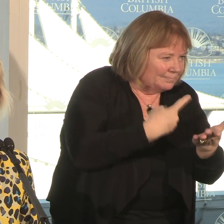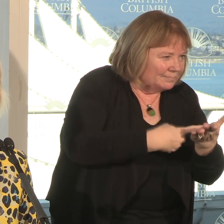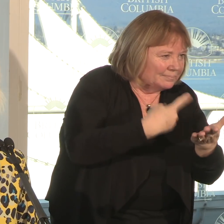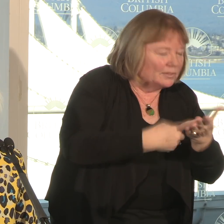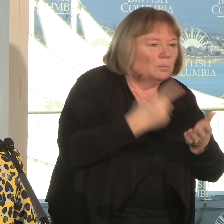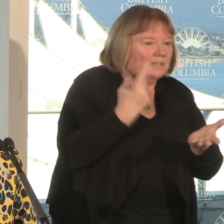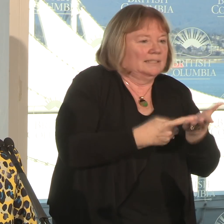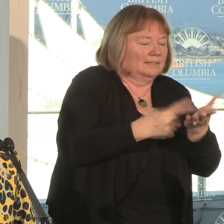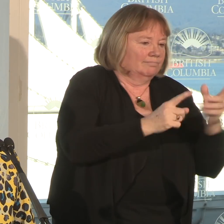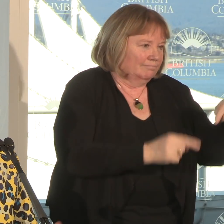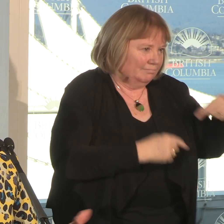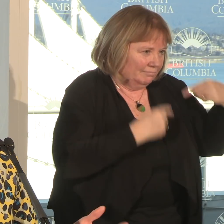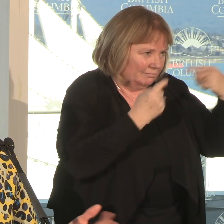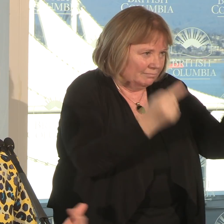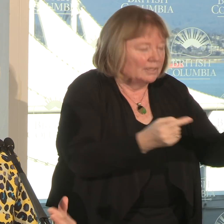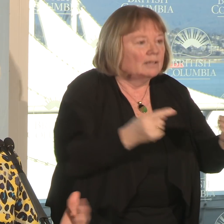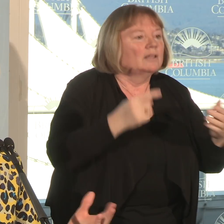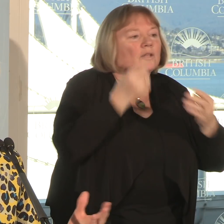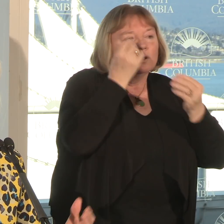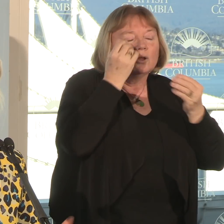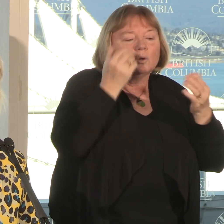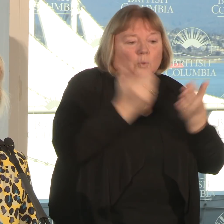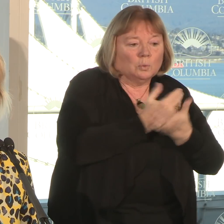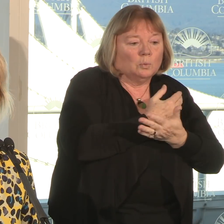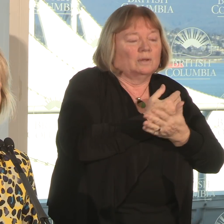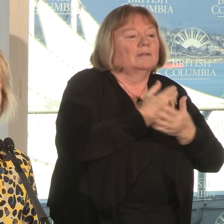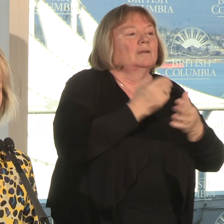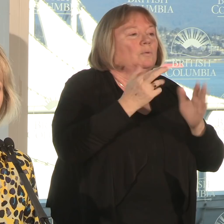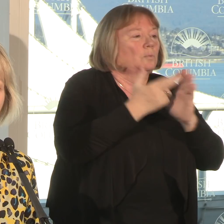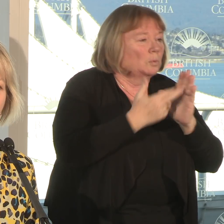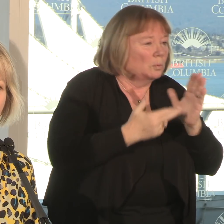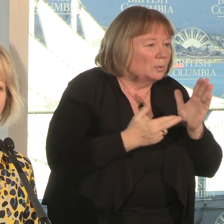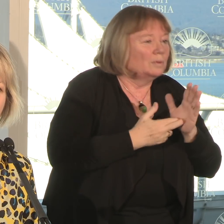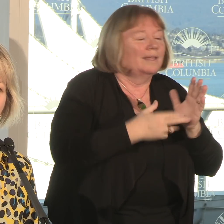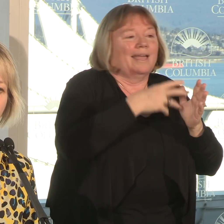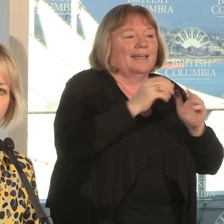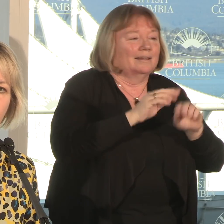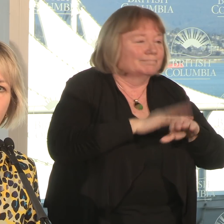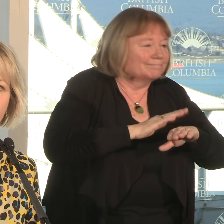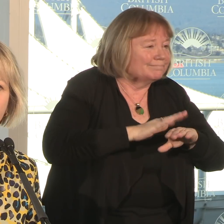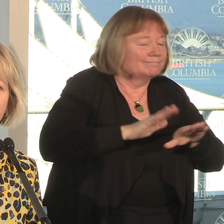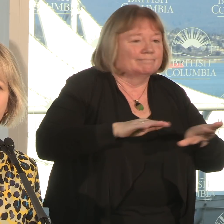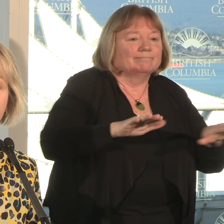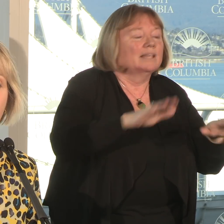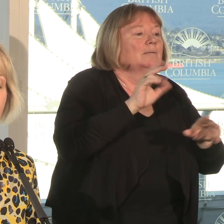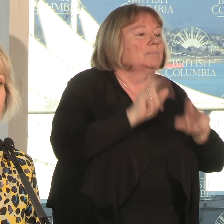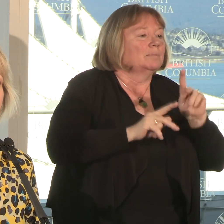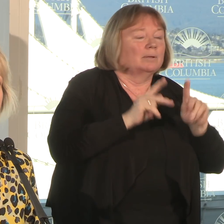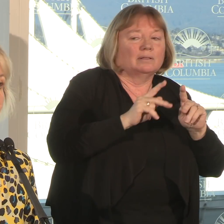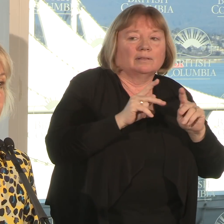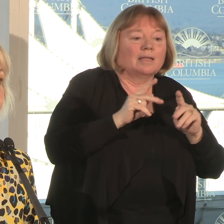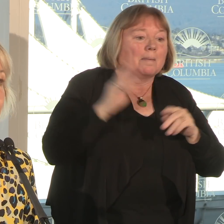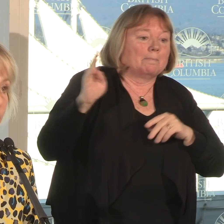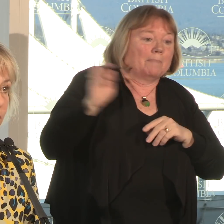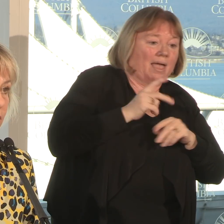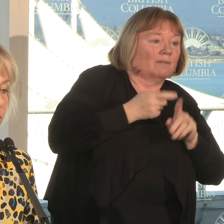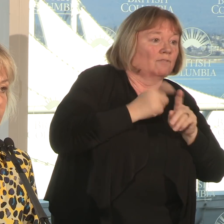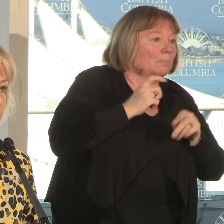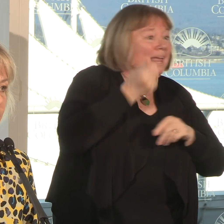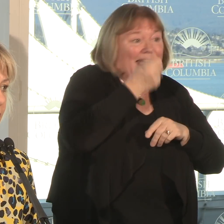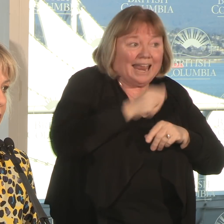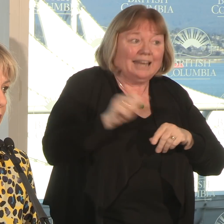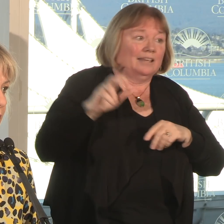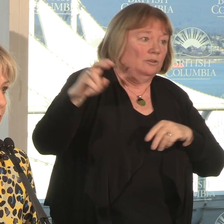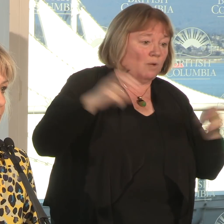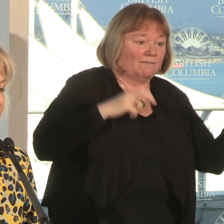this all along. With the new restrictions and advice that we're putting out around people returning from travel anywhere